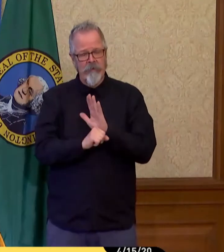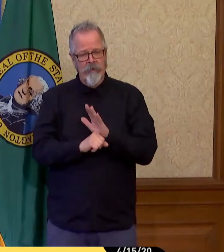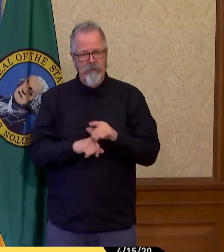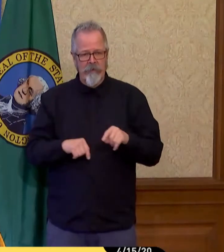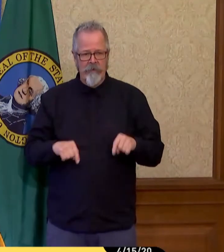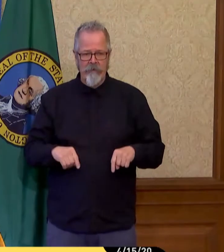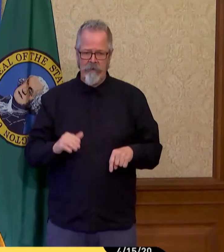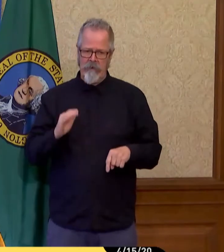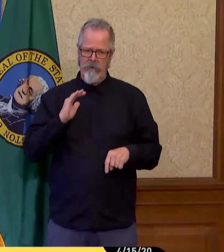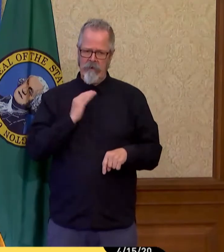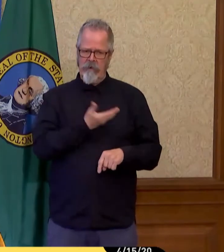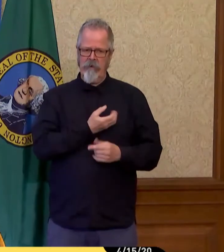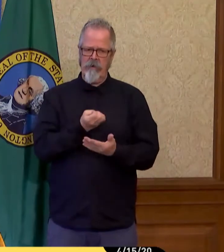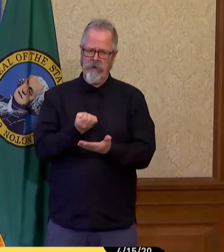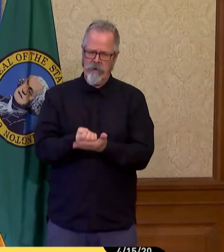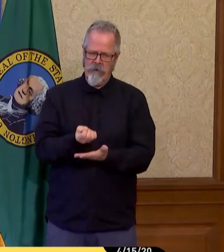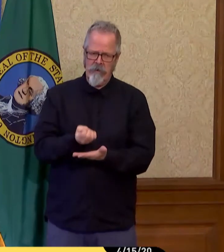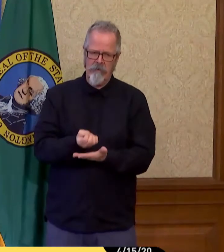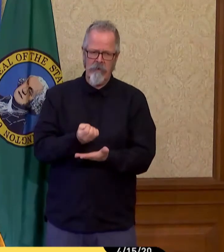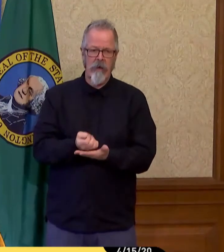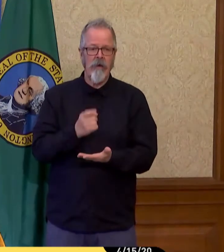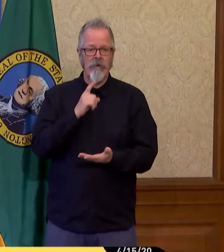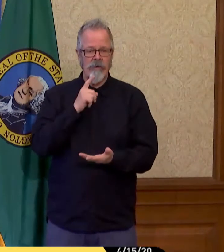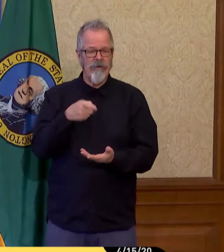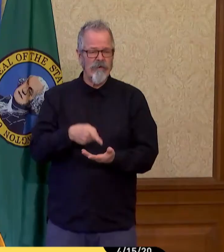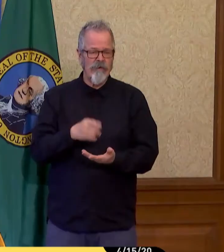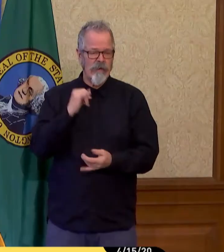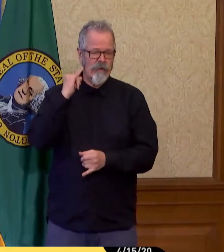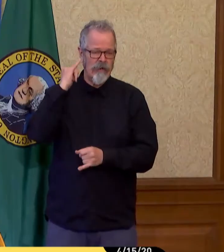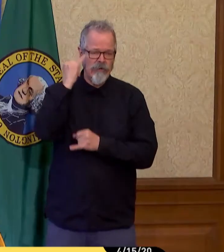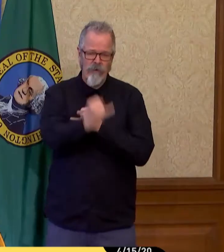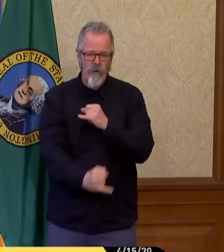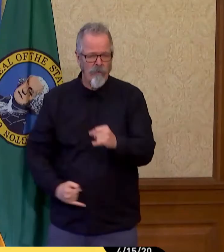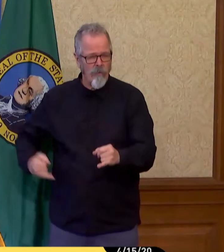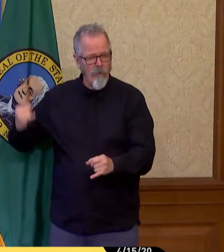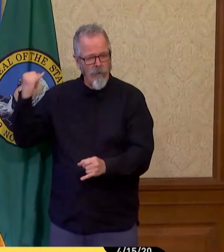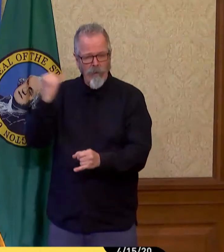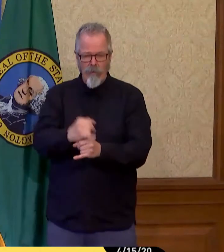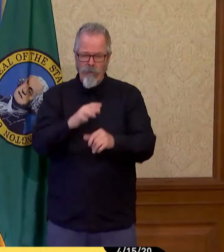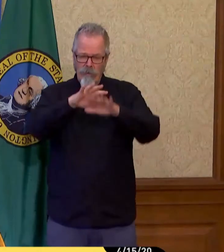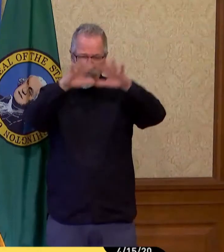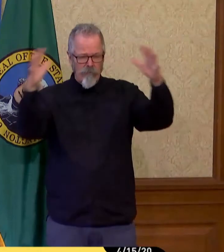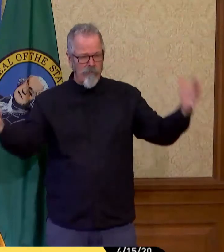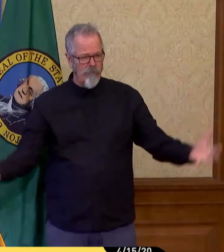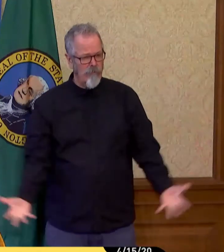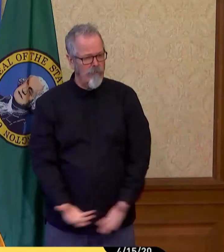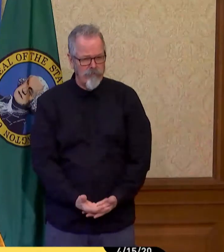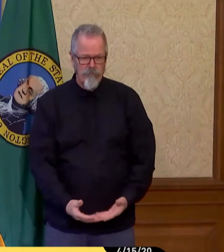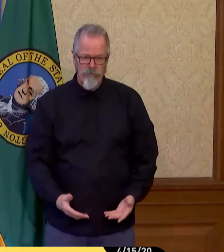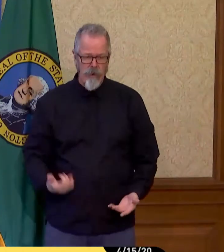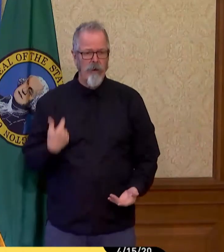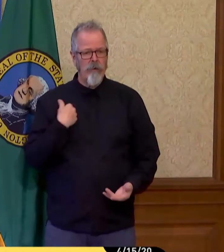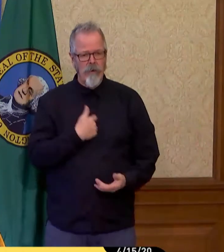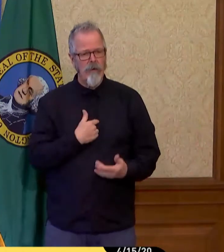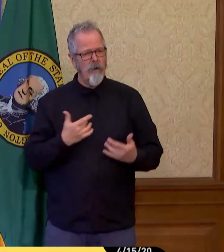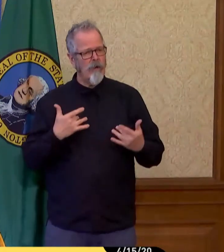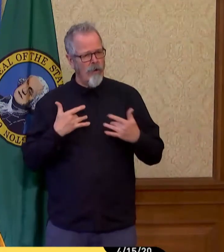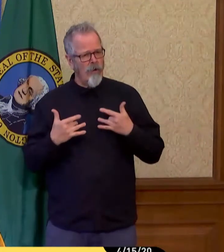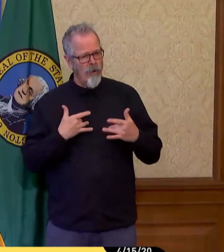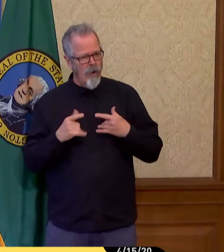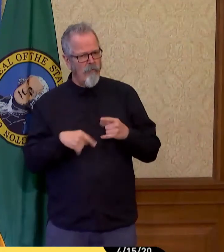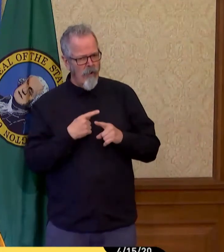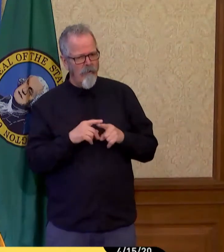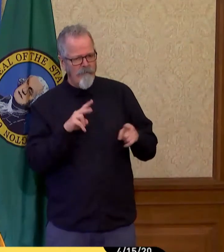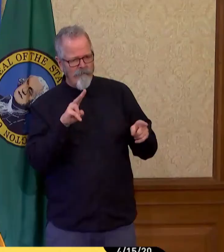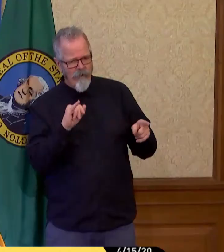So, we have to be concerned about the virus coming back from any source. And that's why it's so